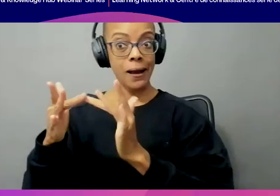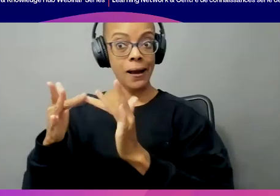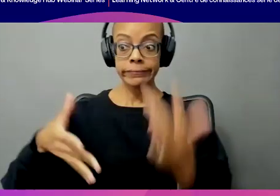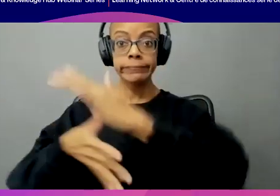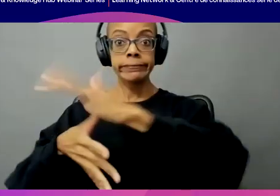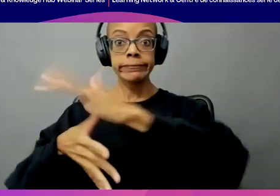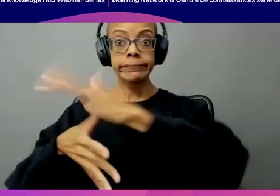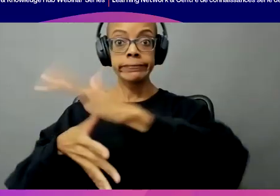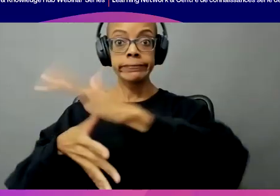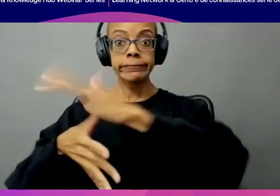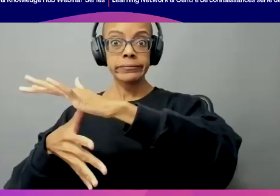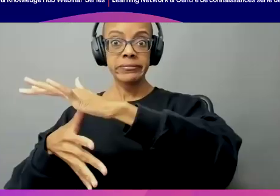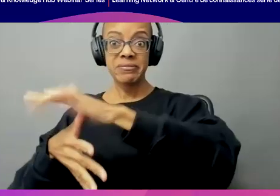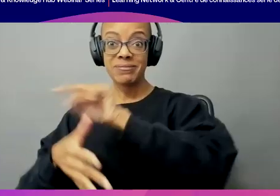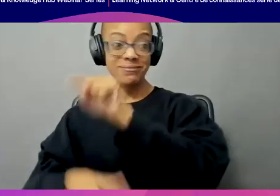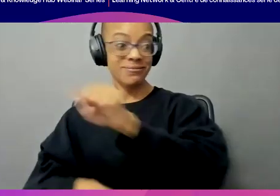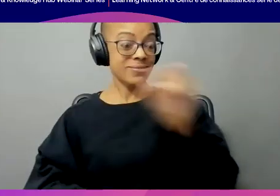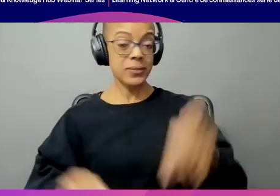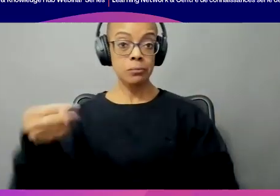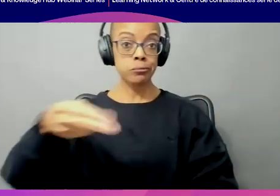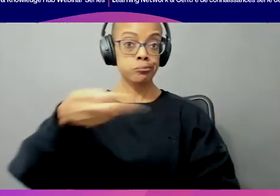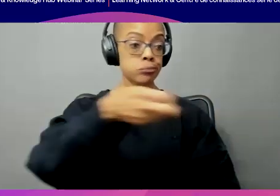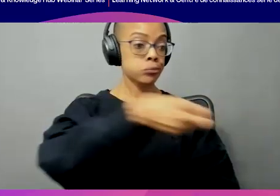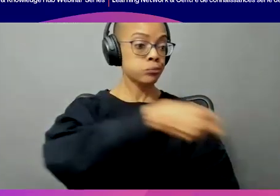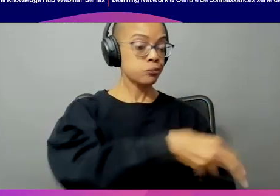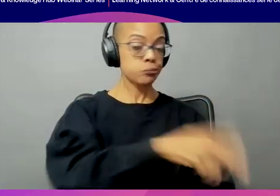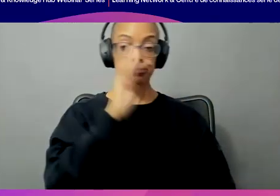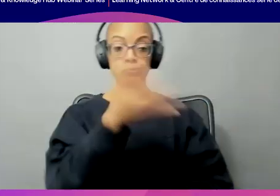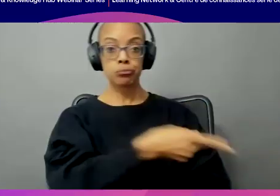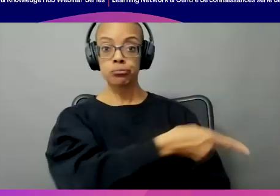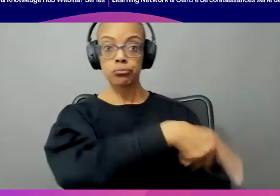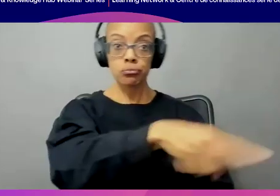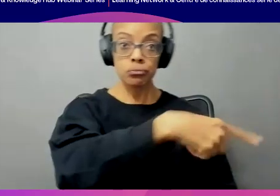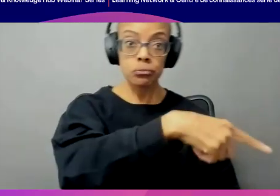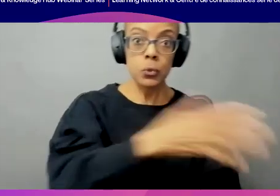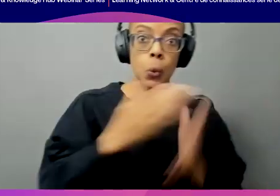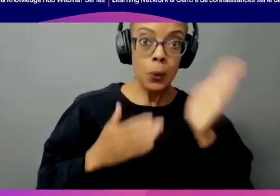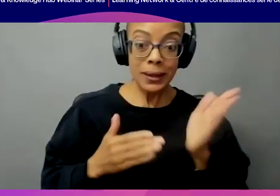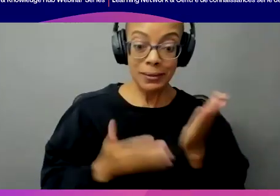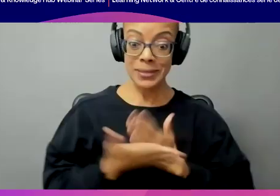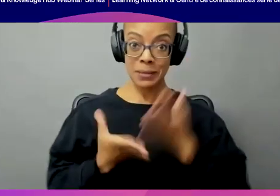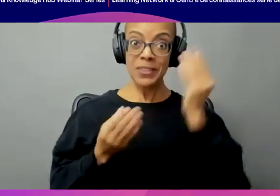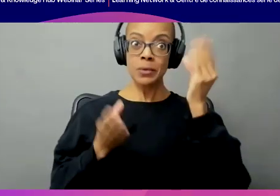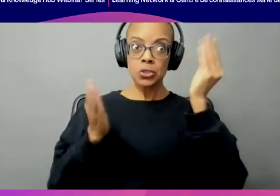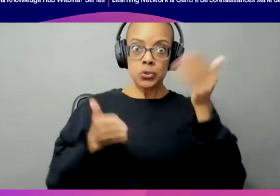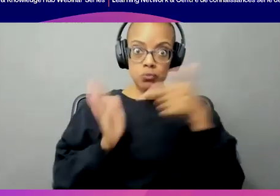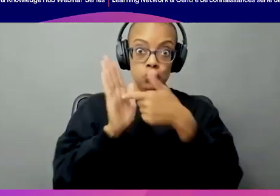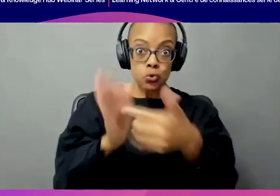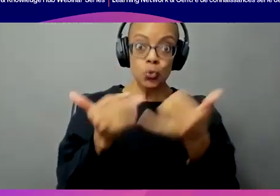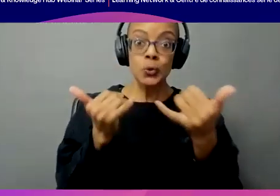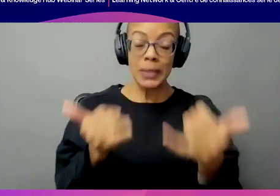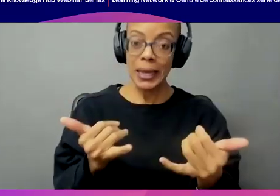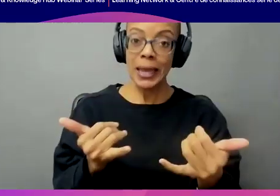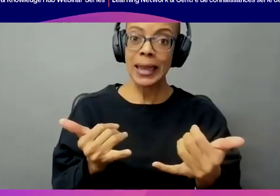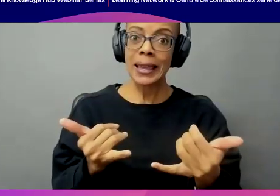stage. For their obvious benefits, and we've provided some of that material today. So I think it behooves all of